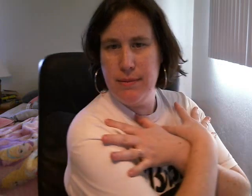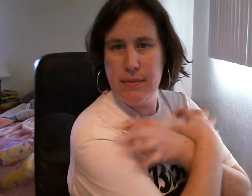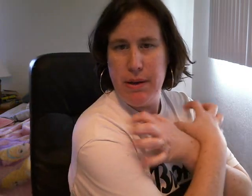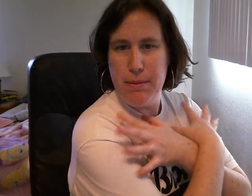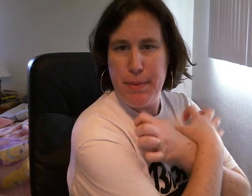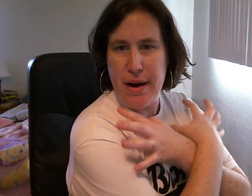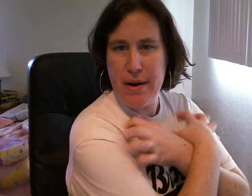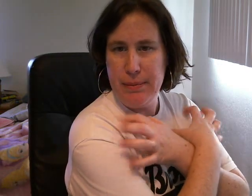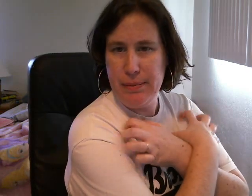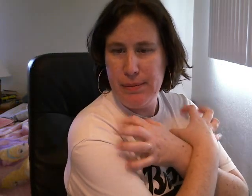Bear.